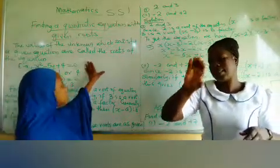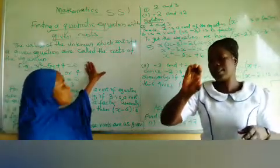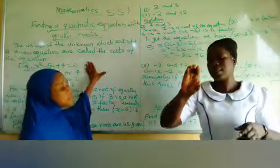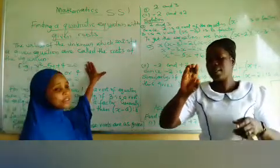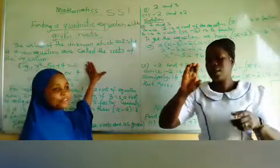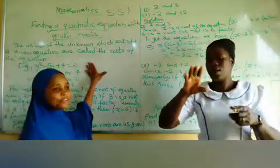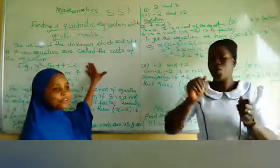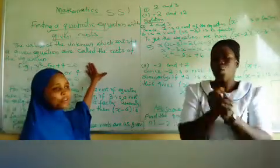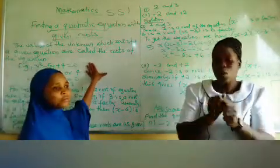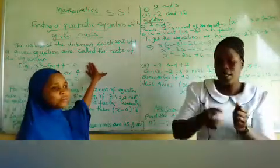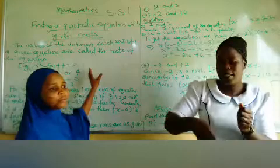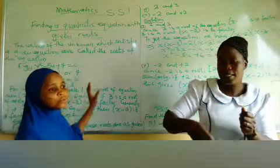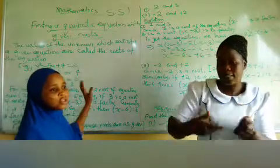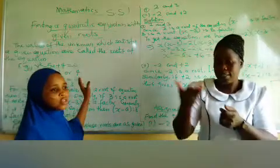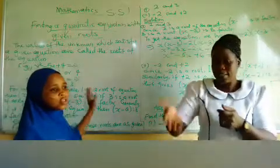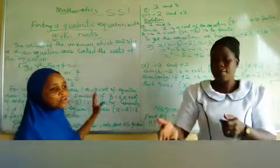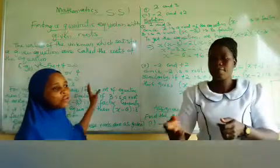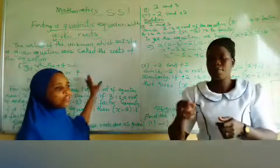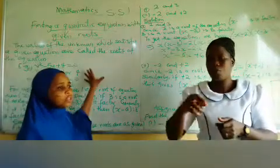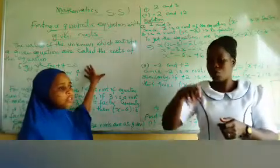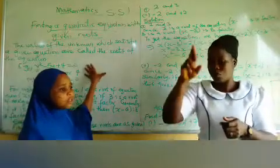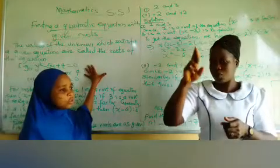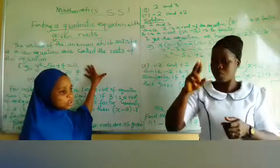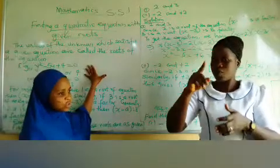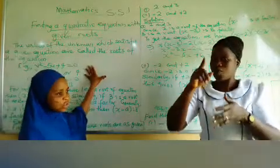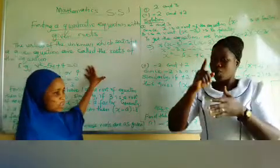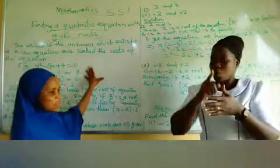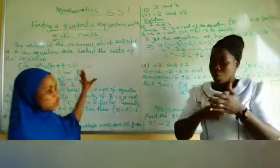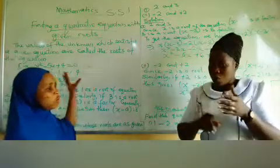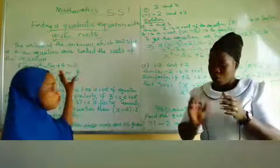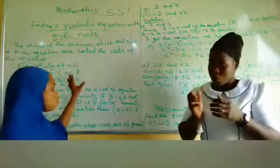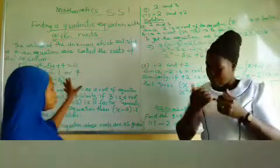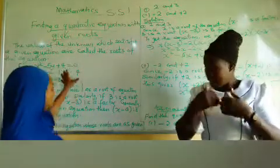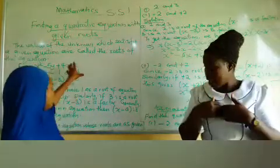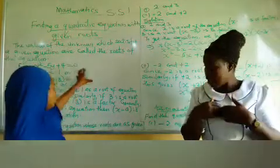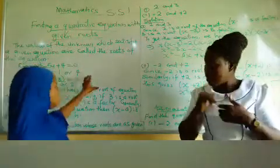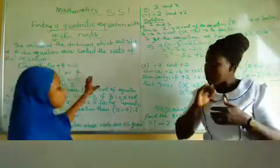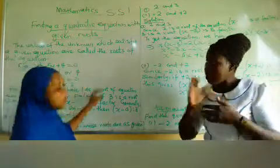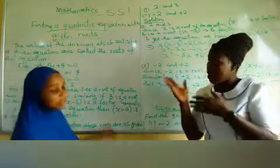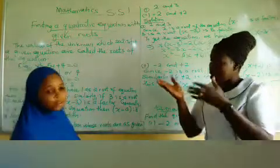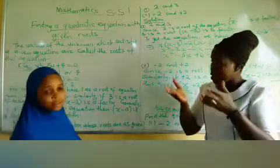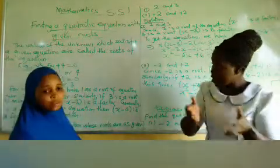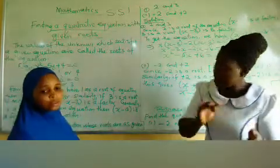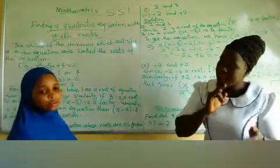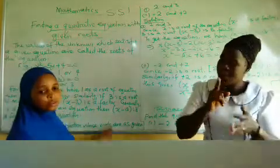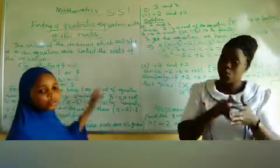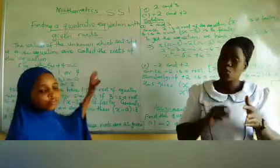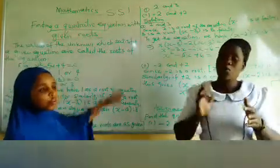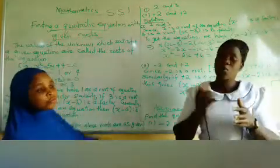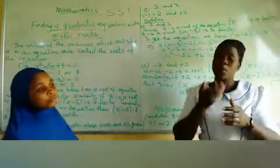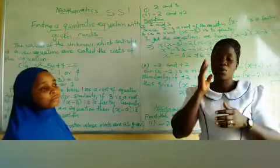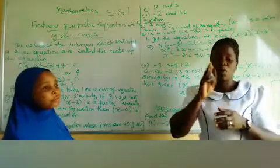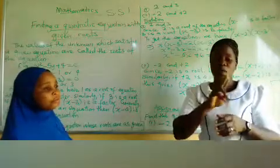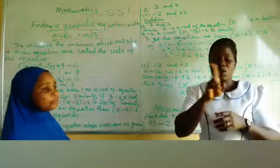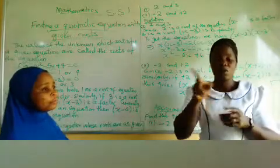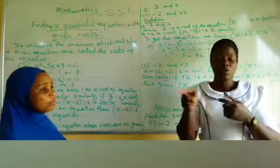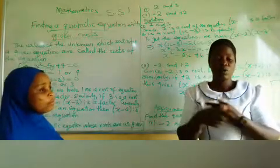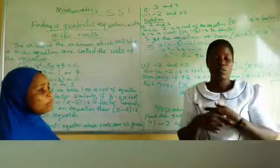obtained from solving quadratic equations is what we want to use today to form